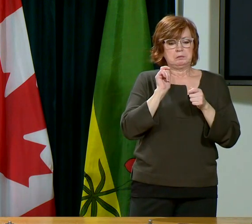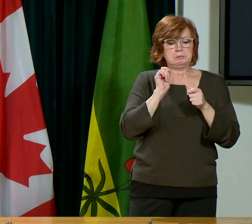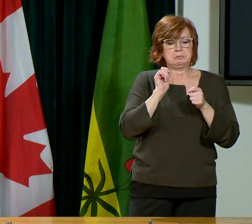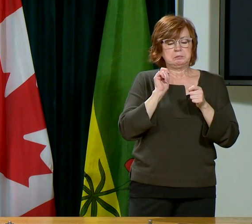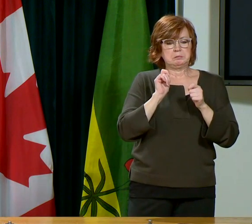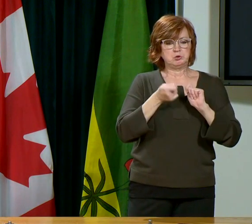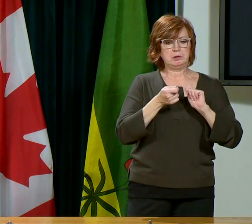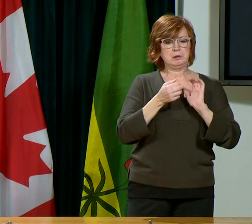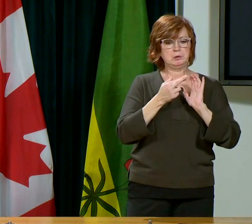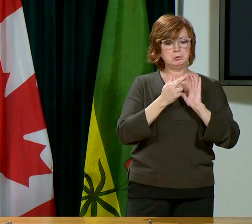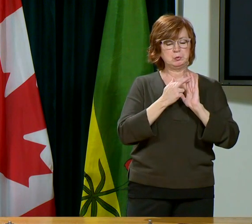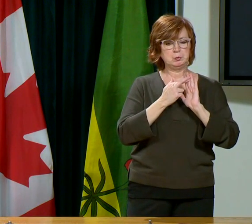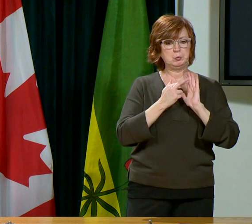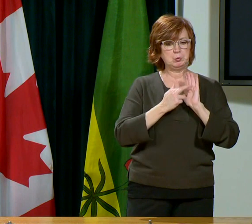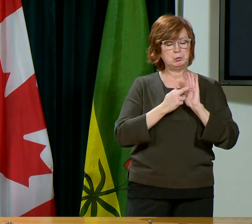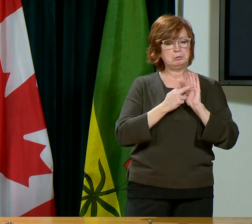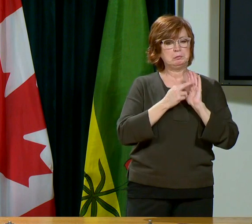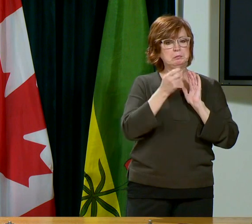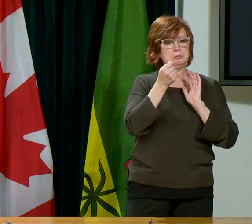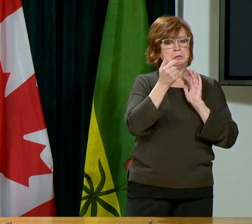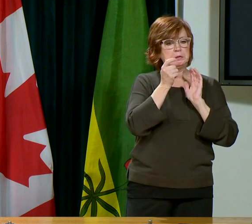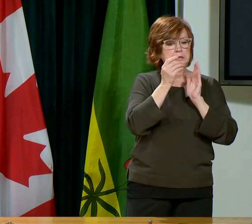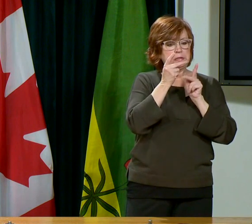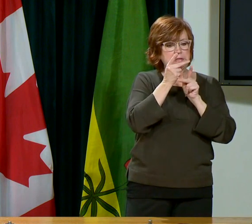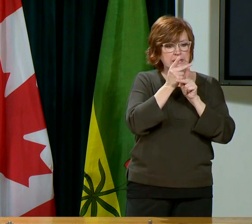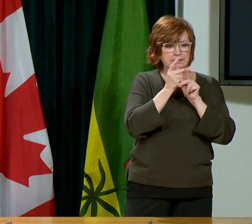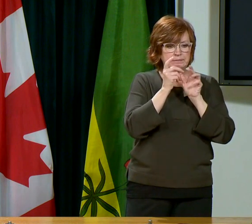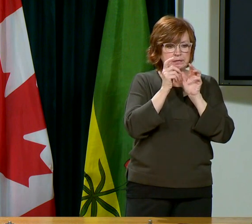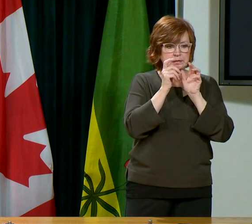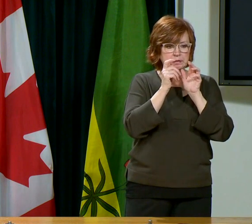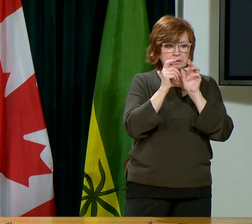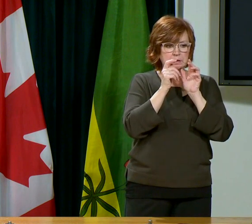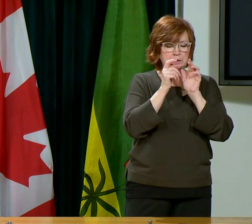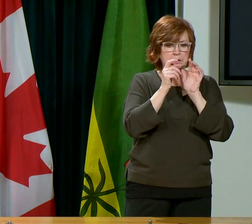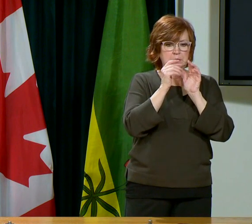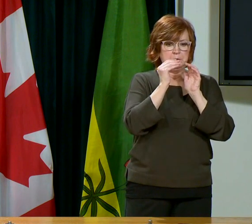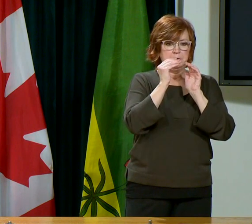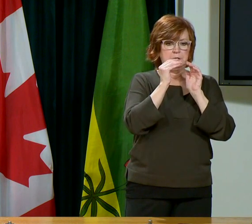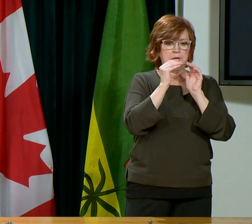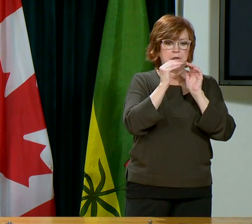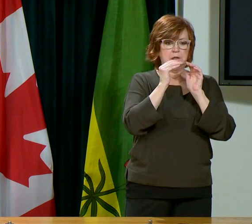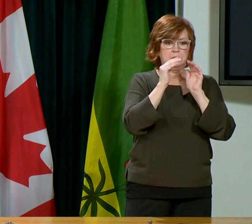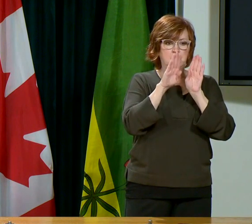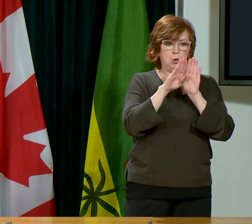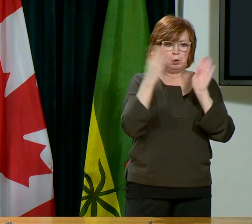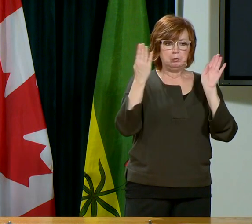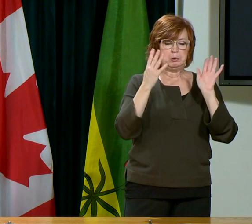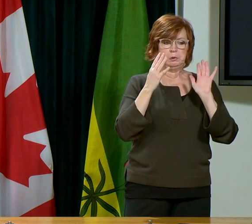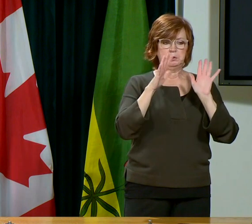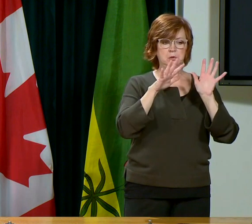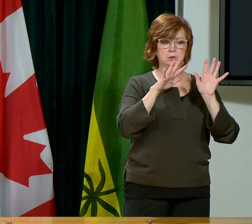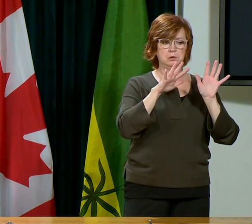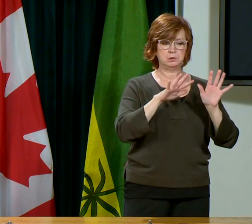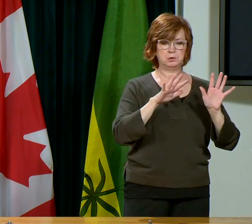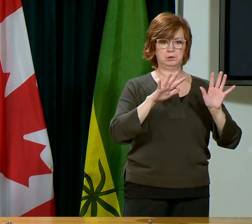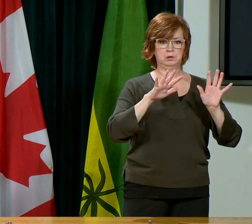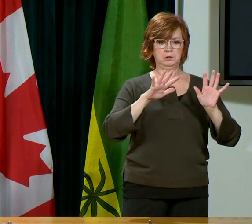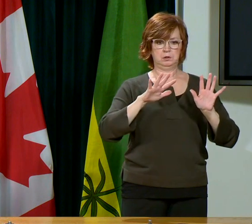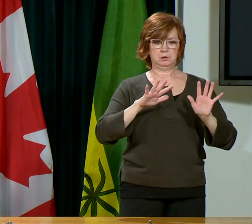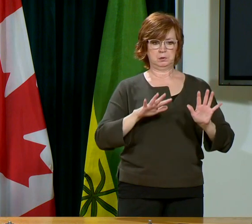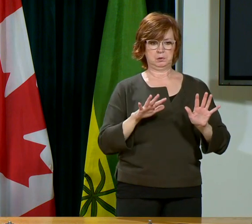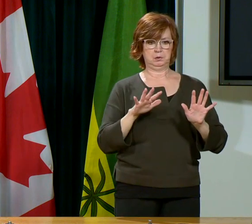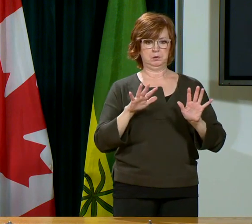risk to further spike, but at the same time allowing some aspects of work or other aspects